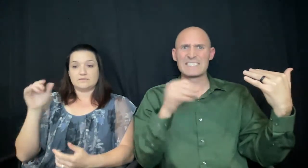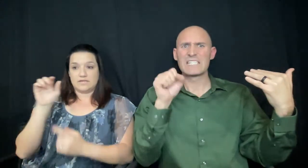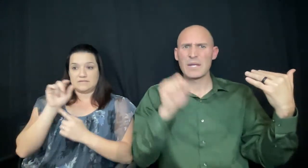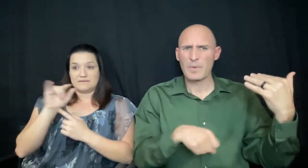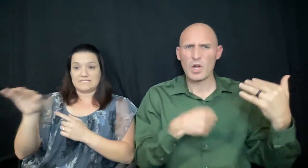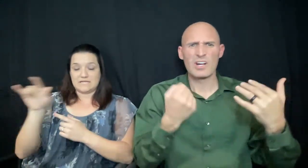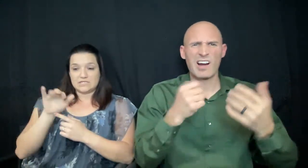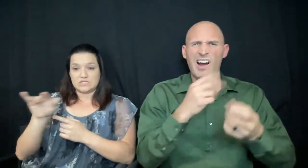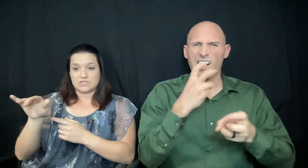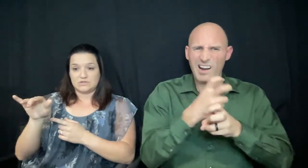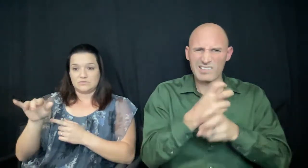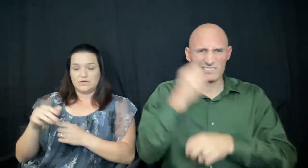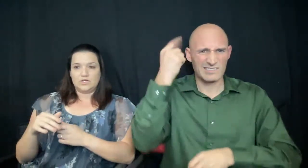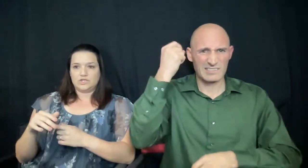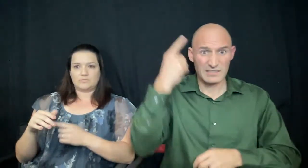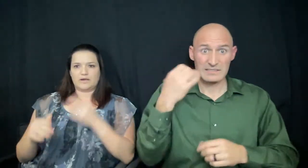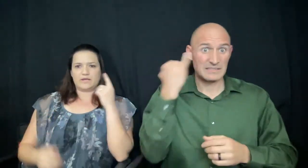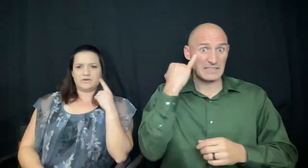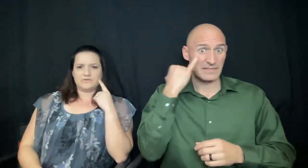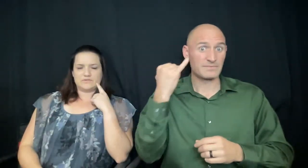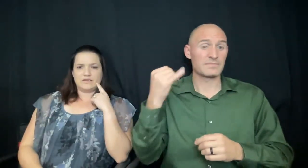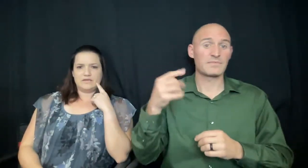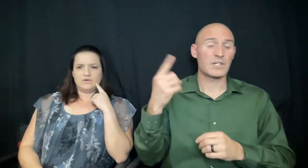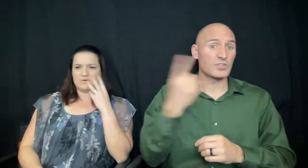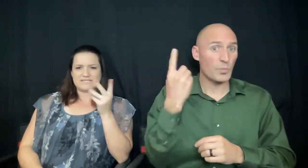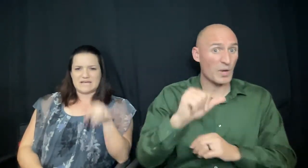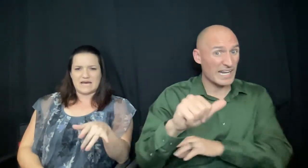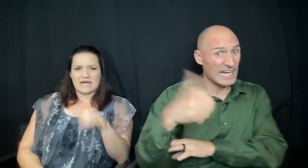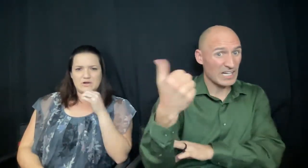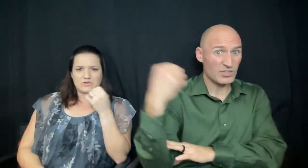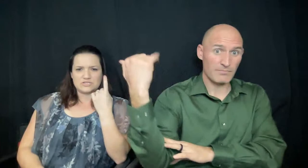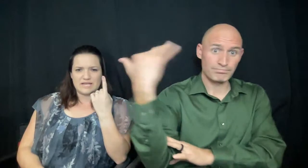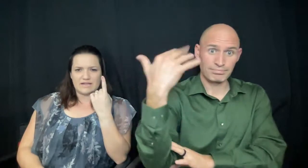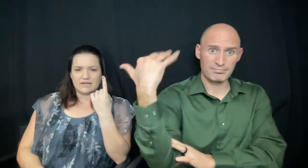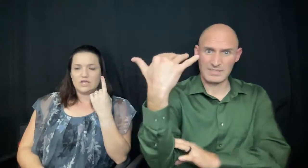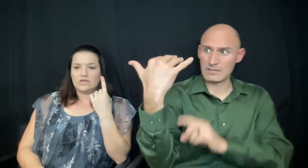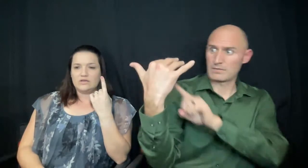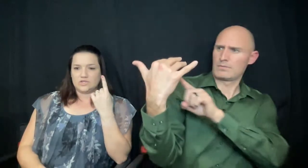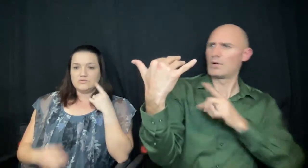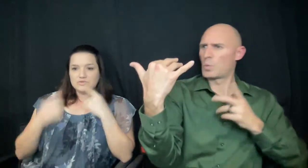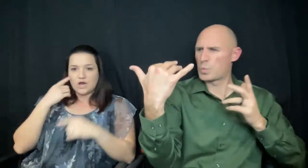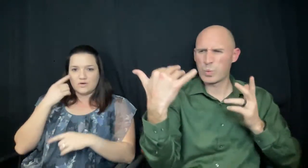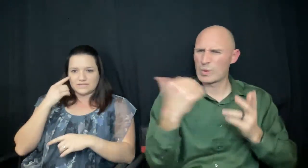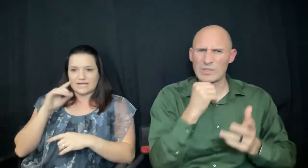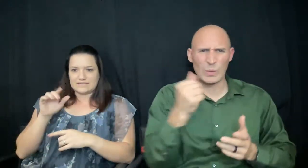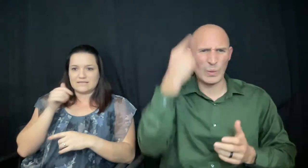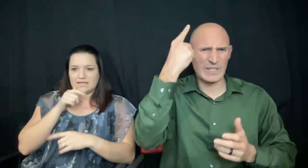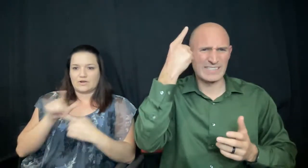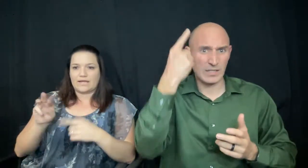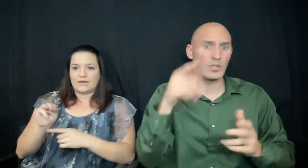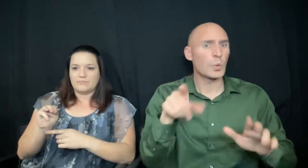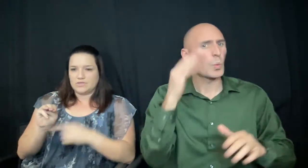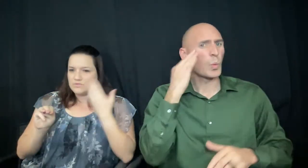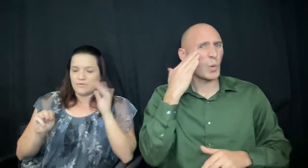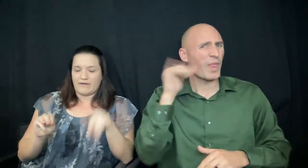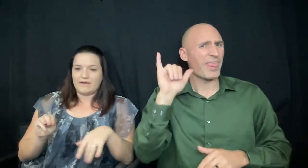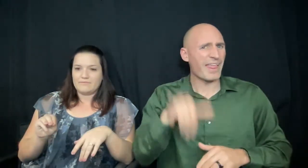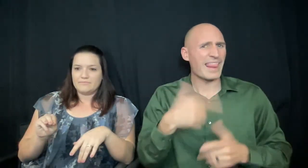it's being done to you, your brain goes, what is that? I don't understand. You know that that's the letter M. You know that. But